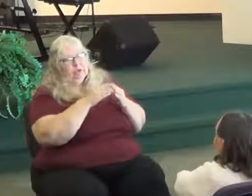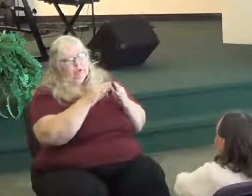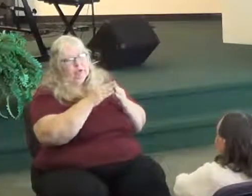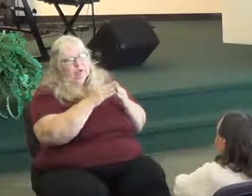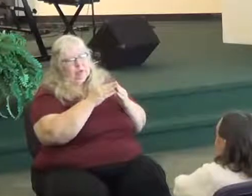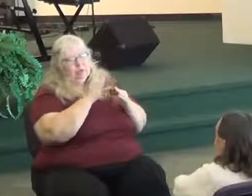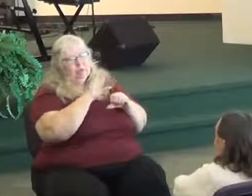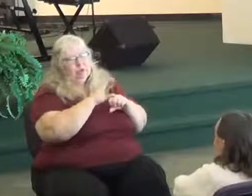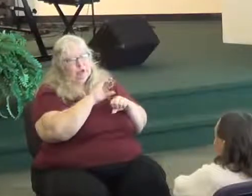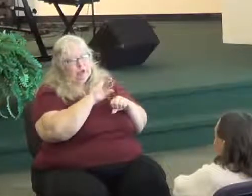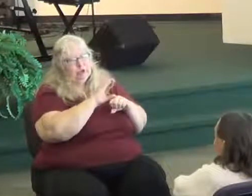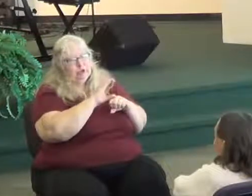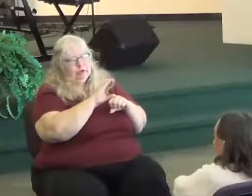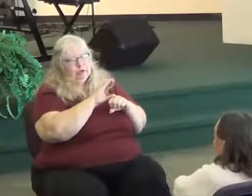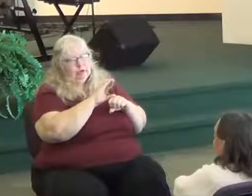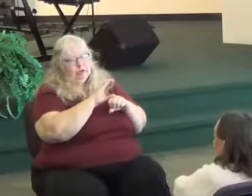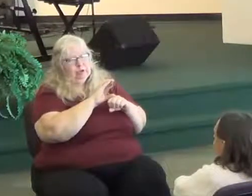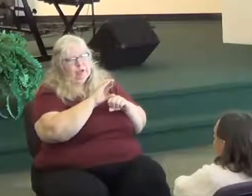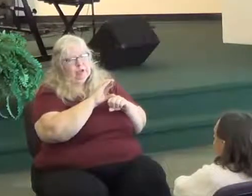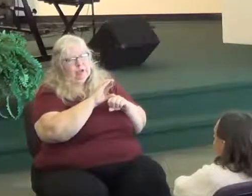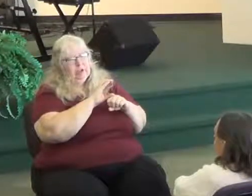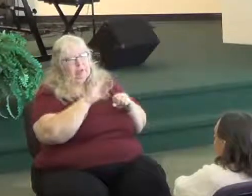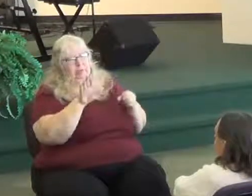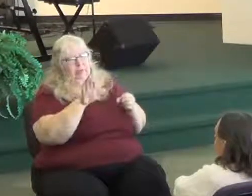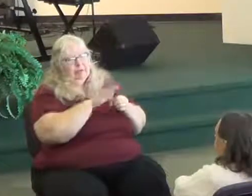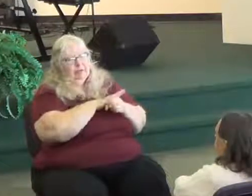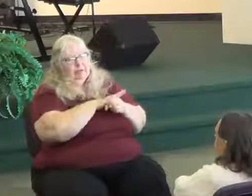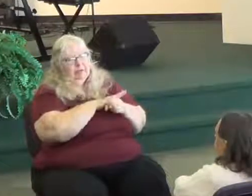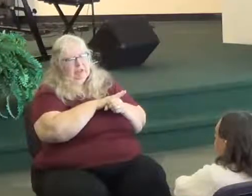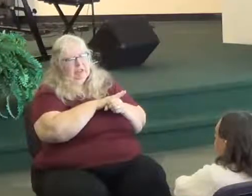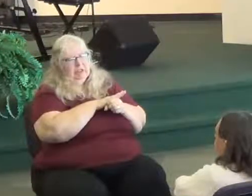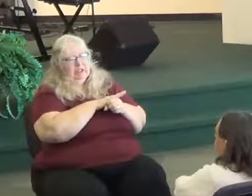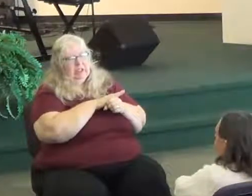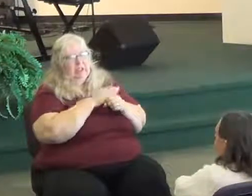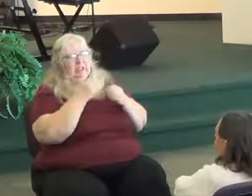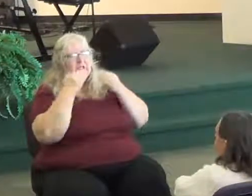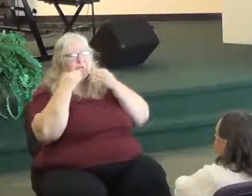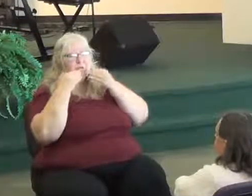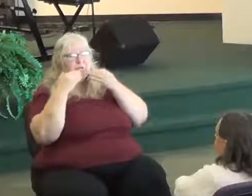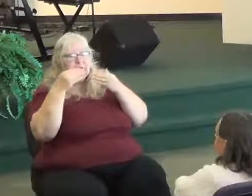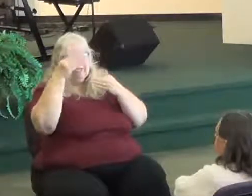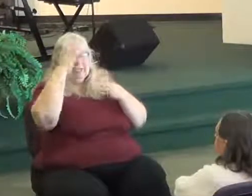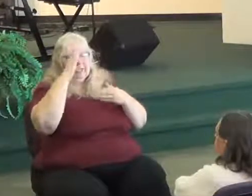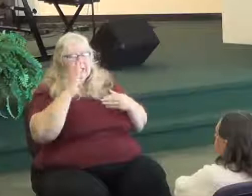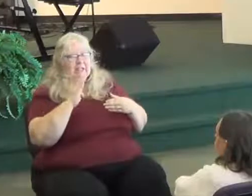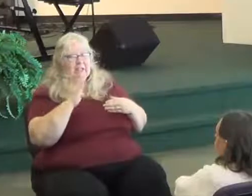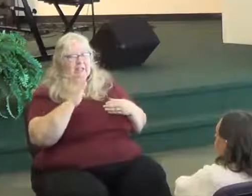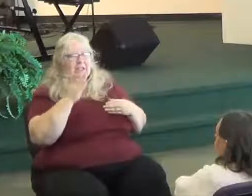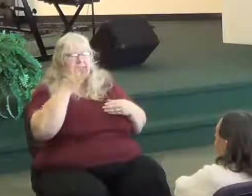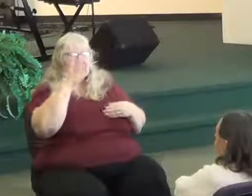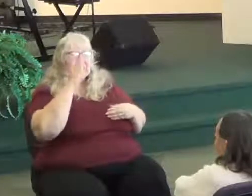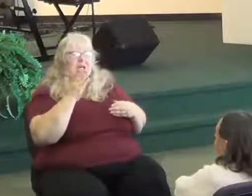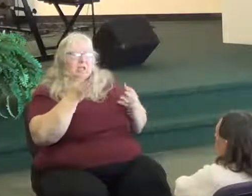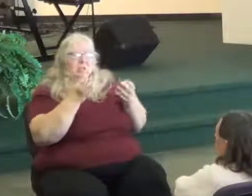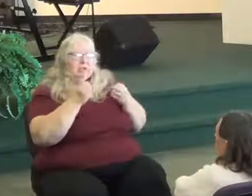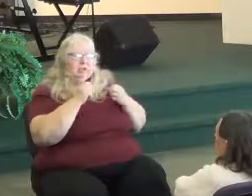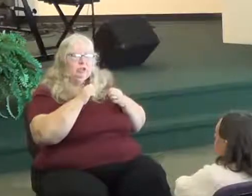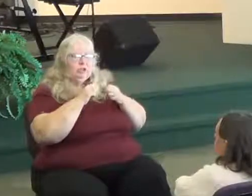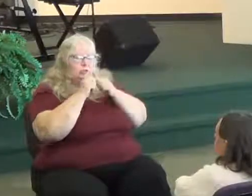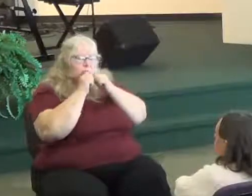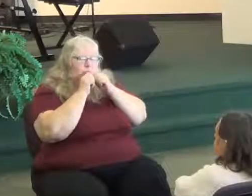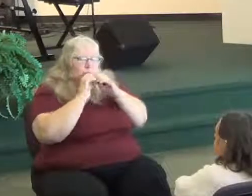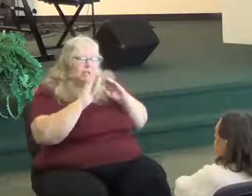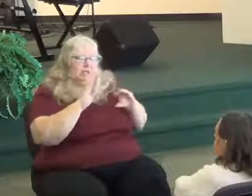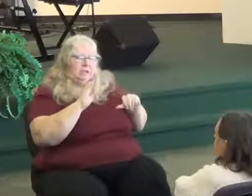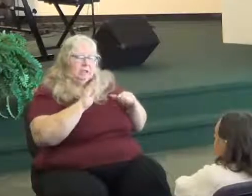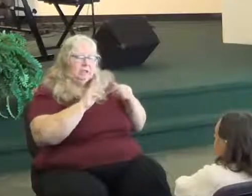will be met, and they will joyfully express their thanks to God. So God wants you blessing other people and the needs being met, and then